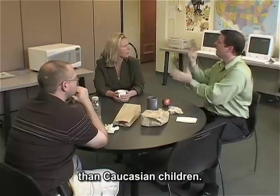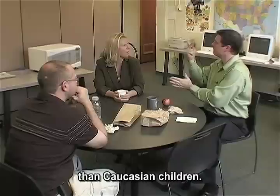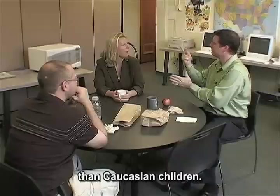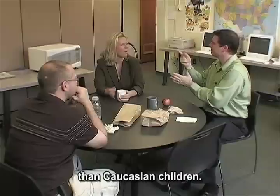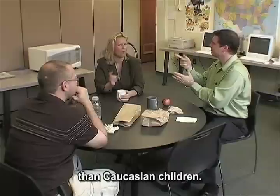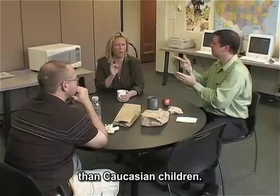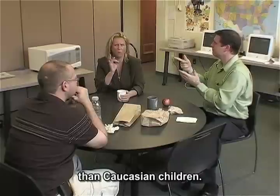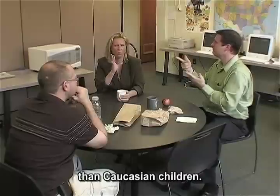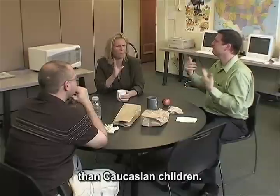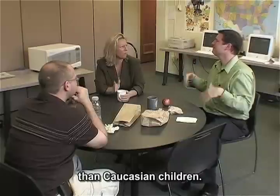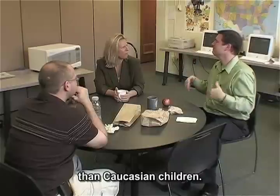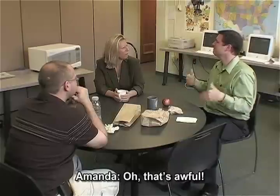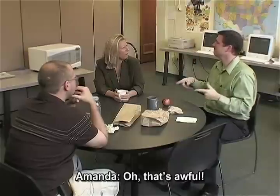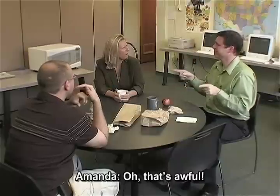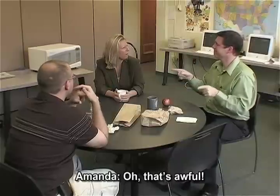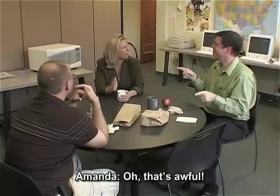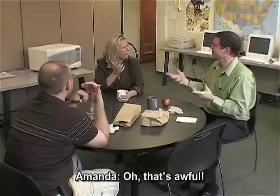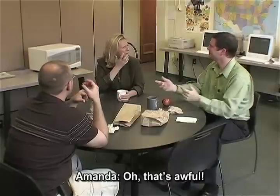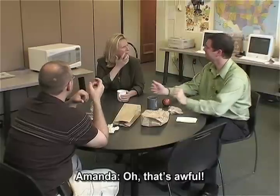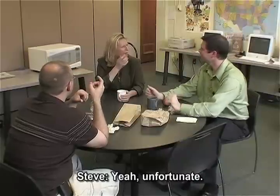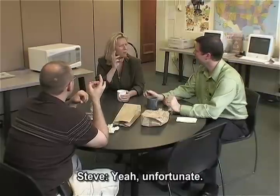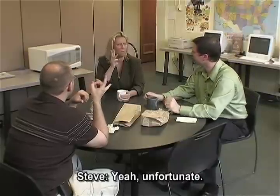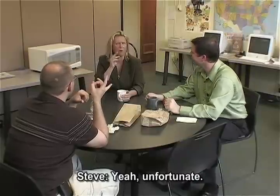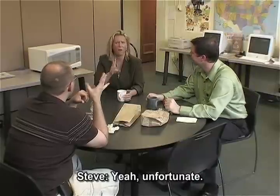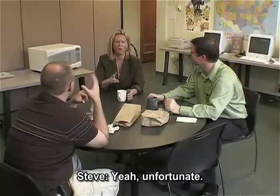Caucasian children. Oh, that's awful. Yeah, unfortunate. Wow.